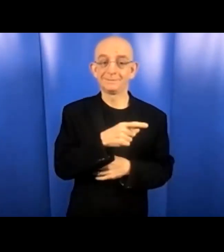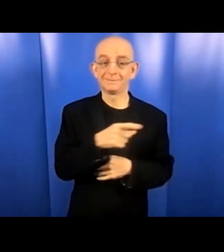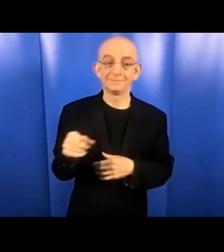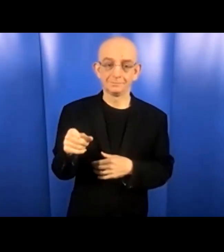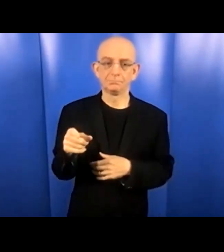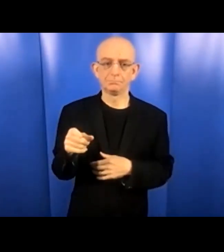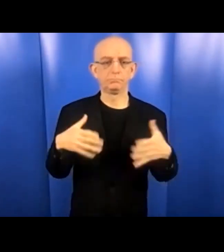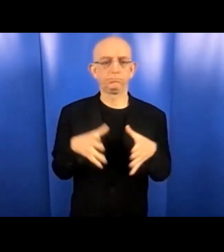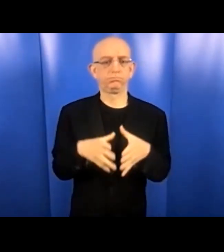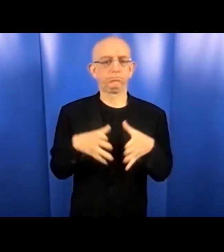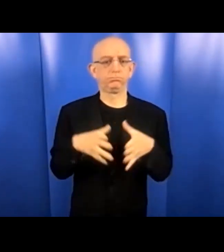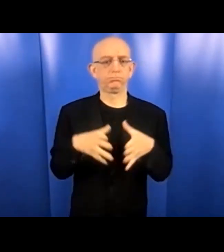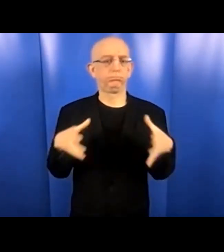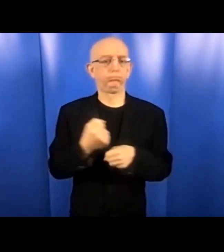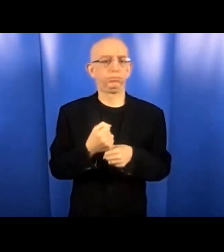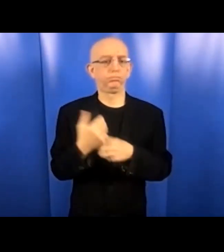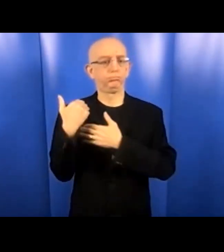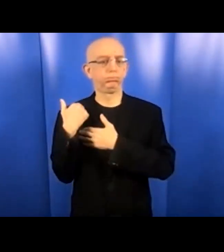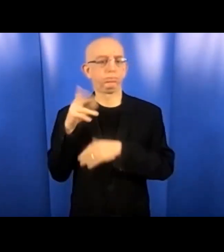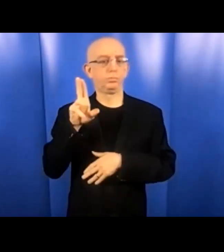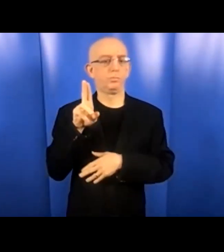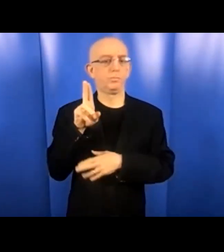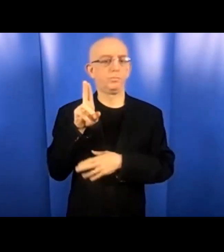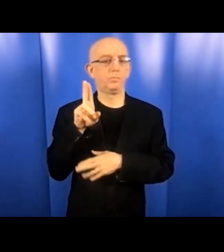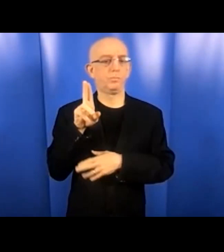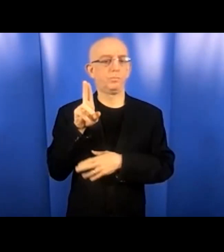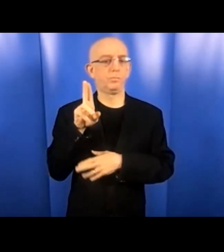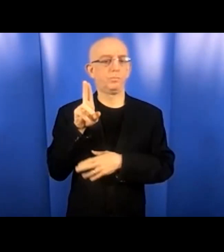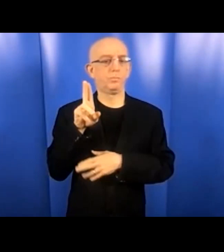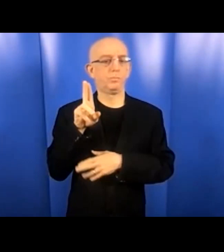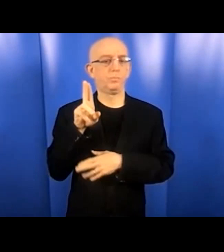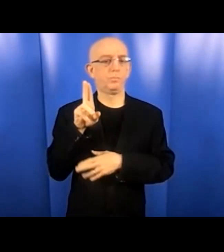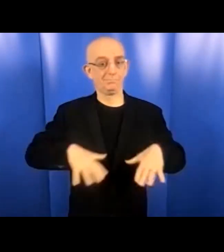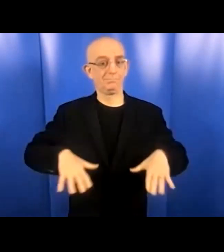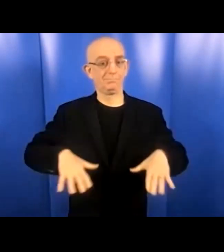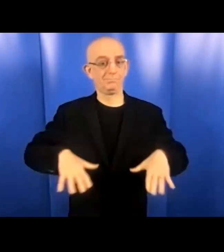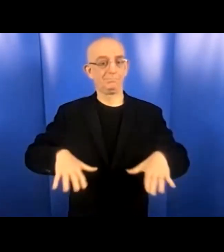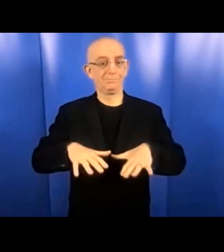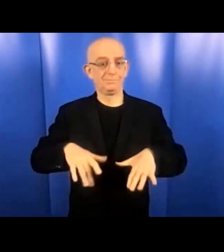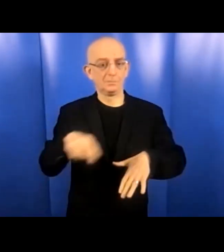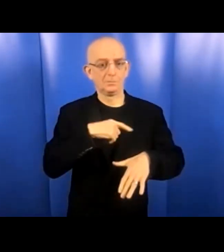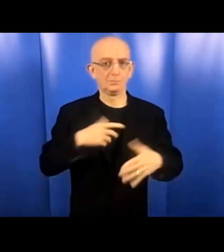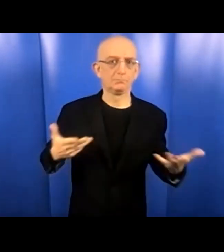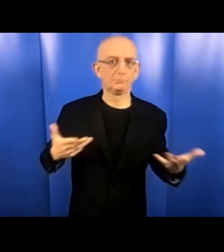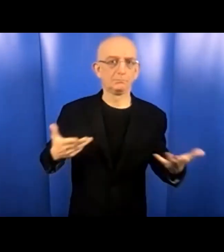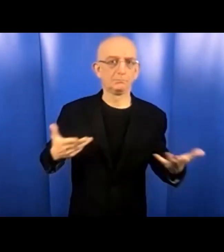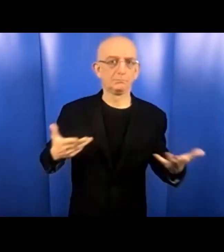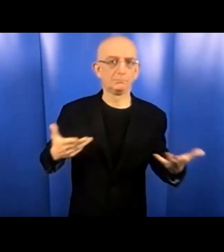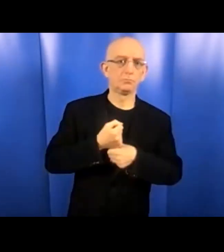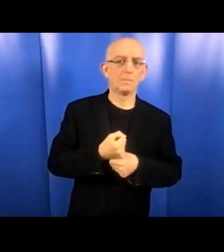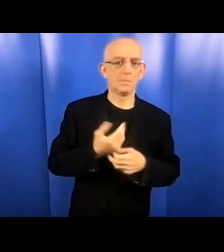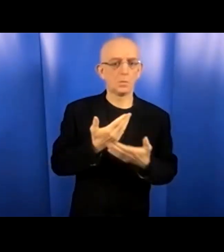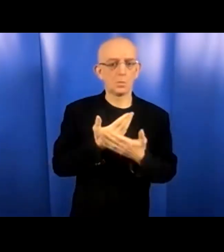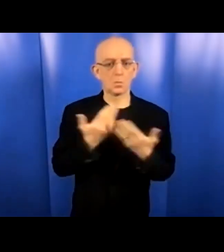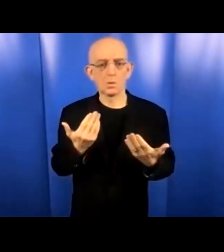those spaces where we are not represented, when we do not have a seat at the table, this